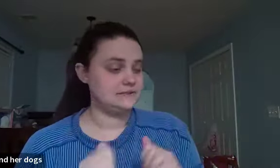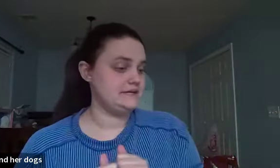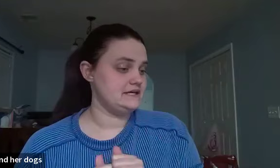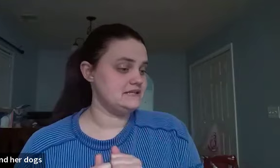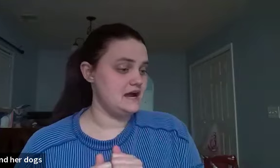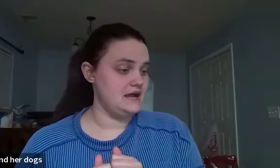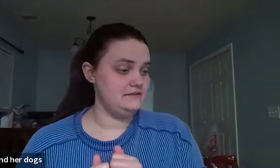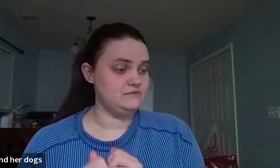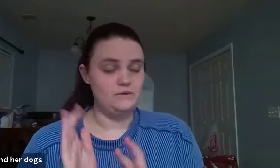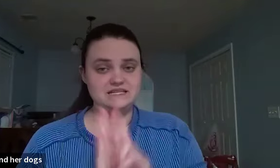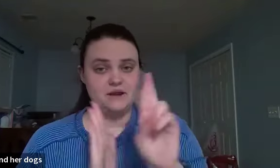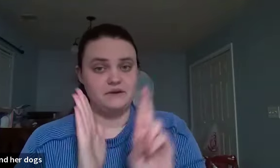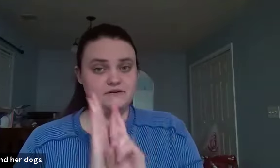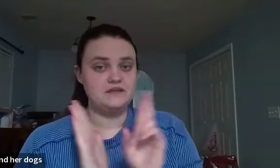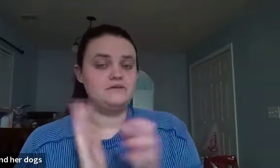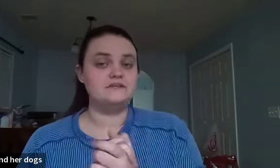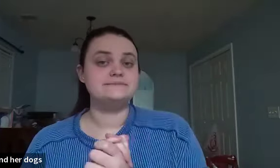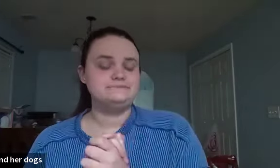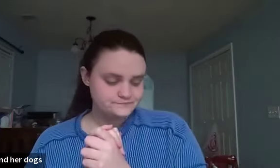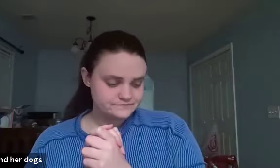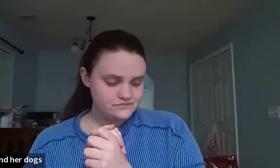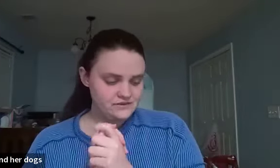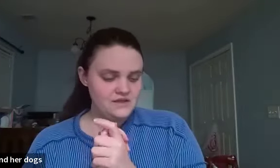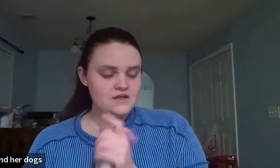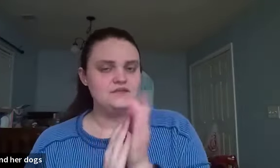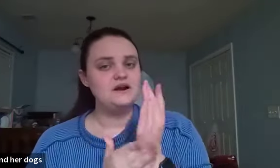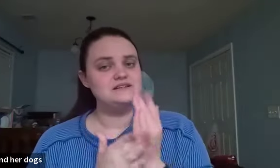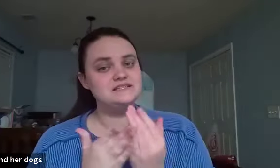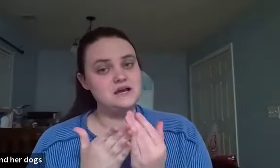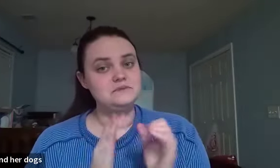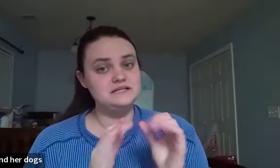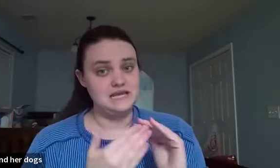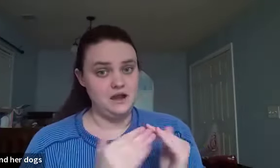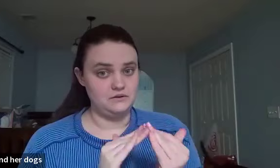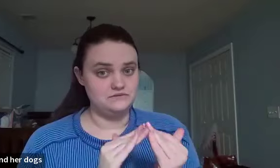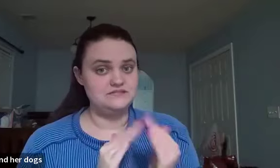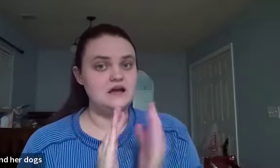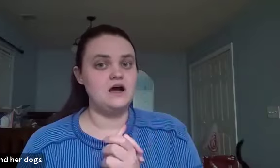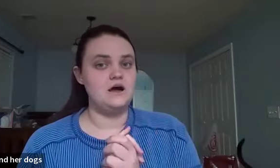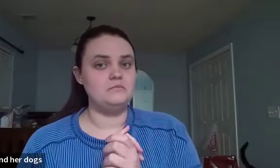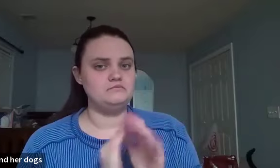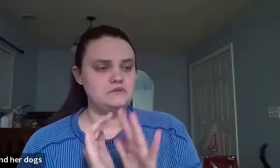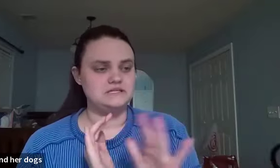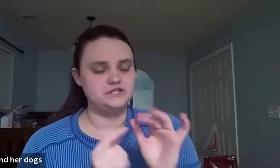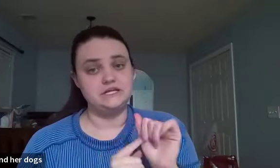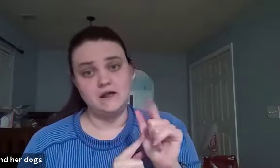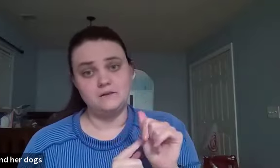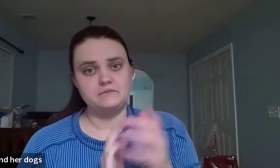here because I always think about whenever I think about this. There are some towns, especially in